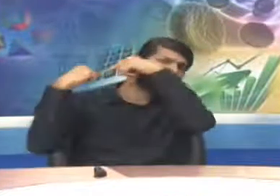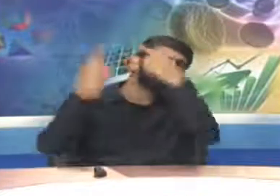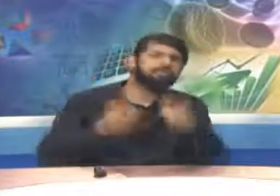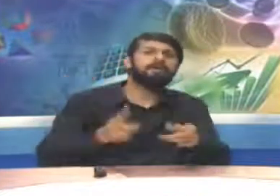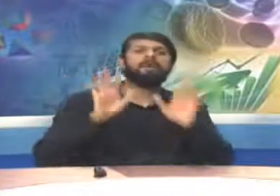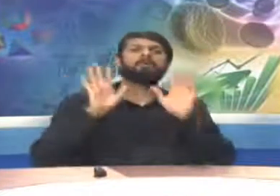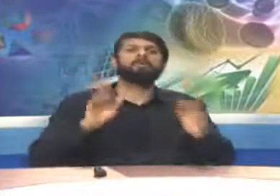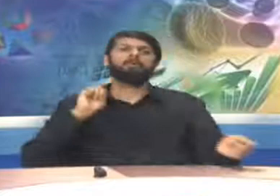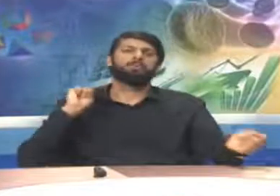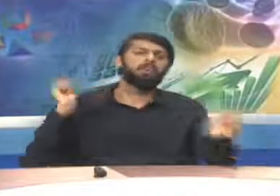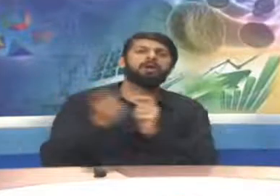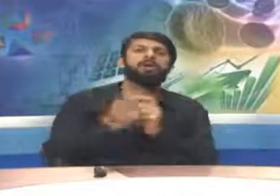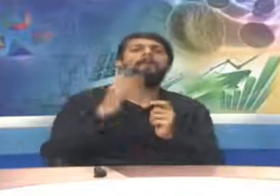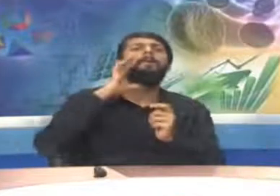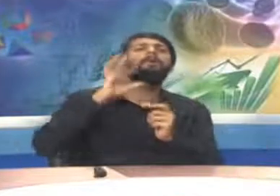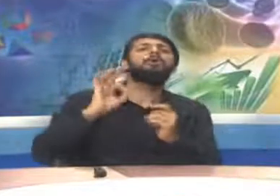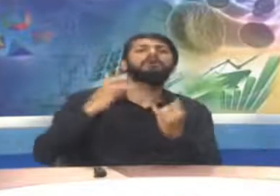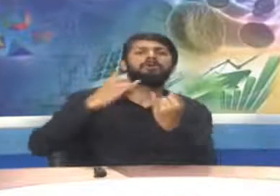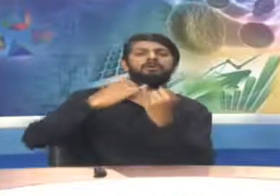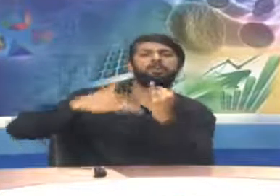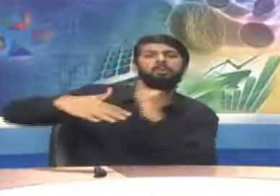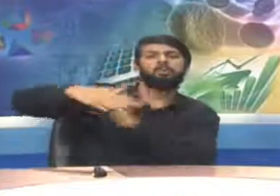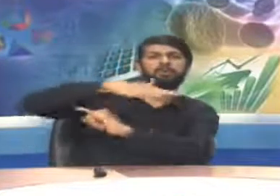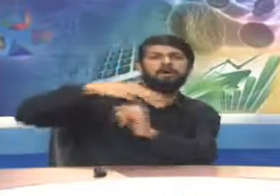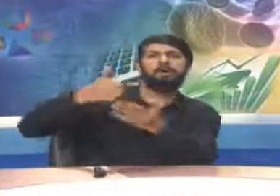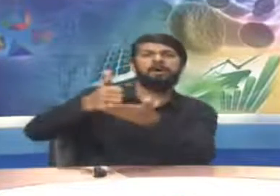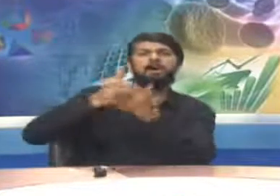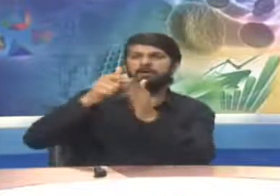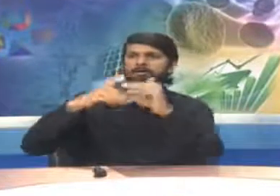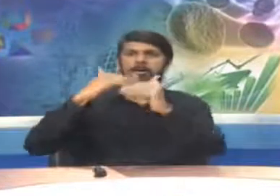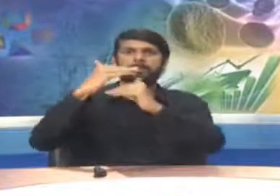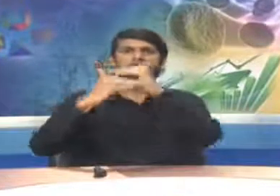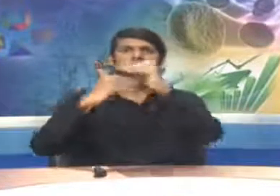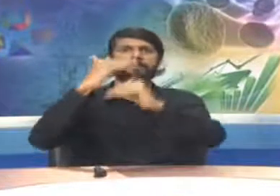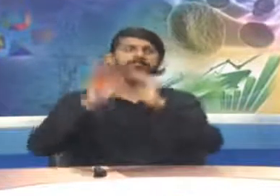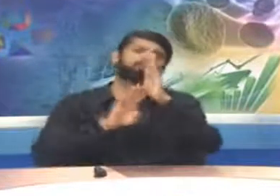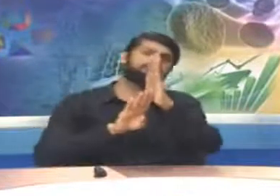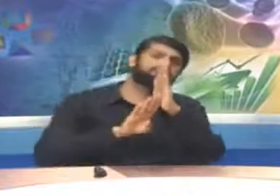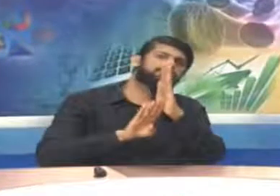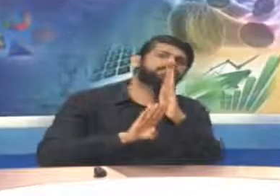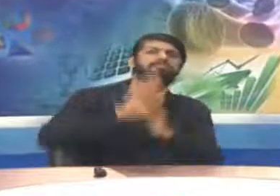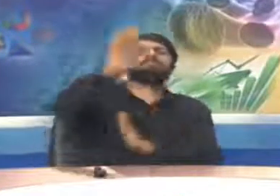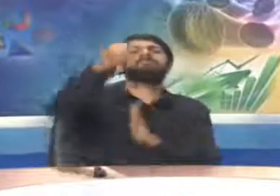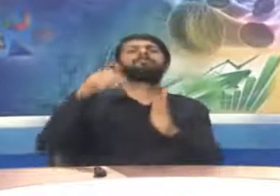successful revolutions take the society to a higher stage of